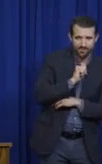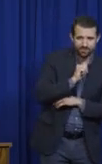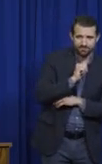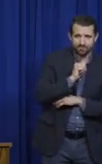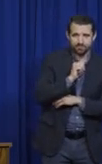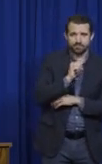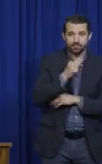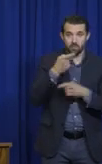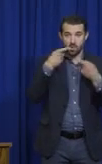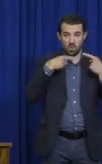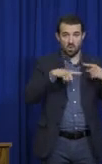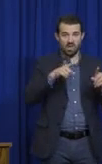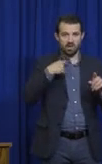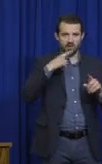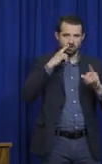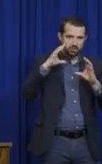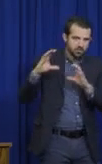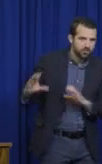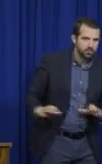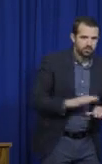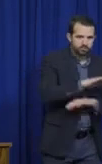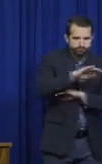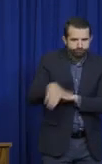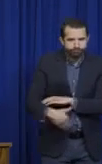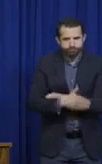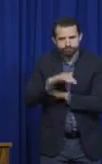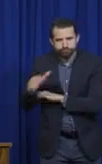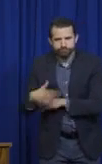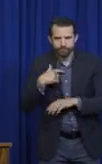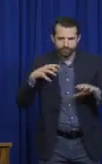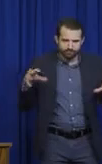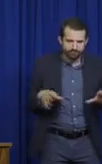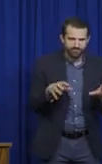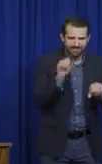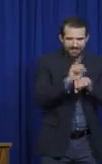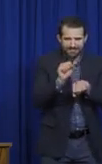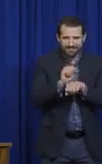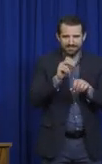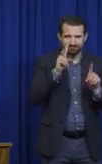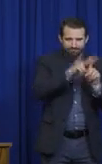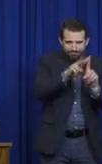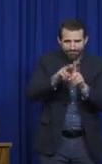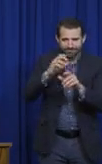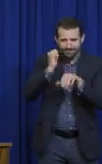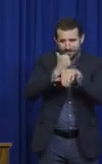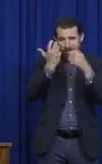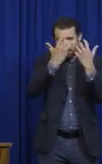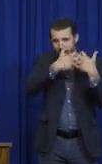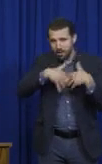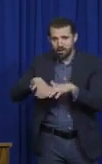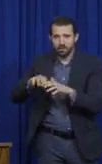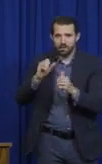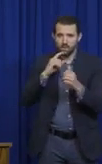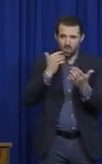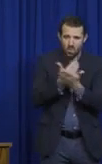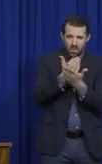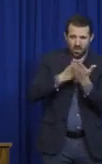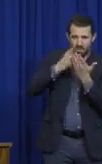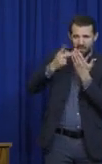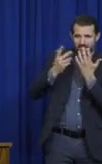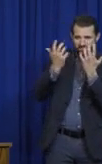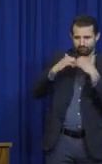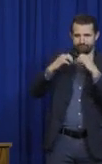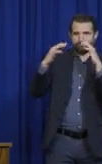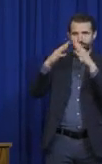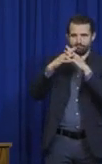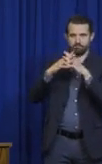nearly around the clock to process claims and set up new programs. These programs will bring